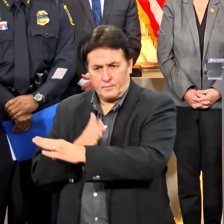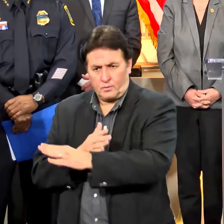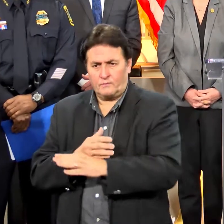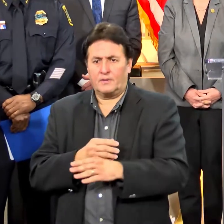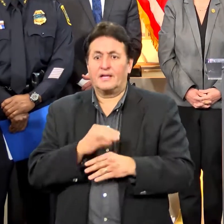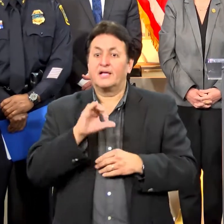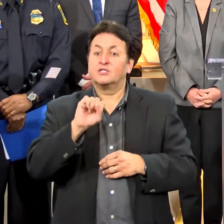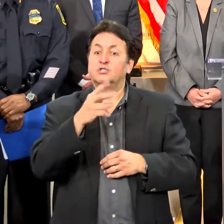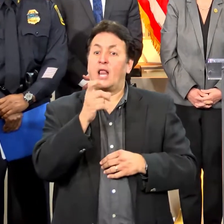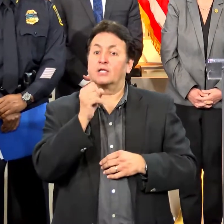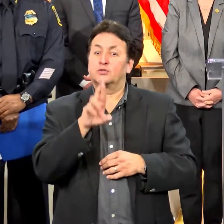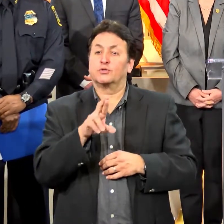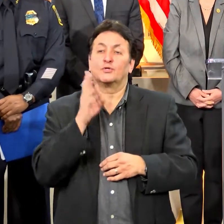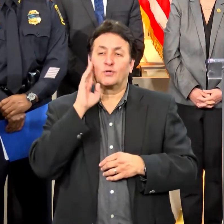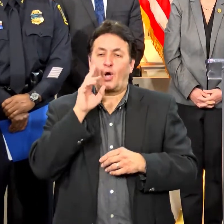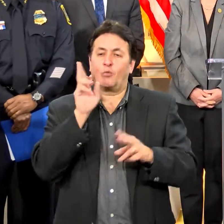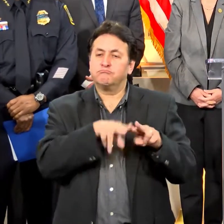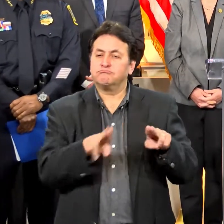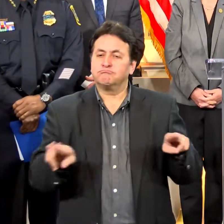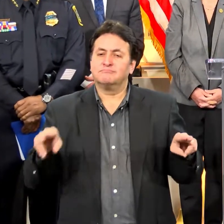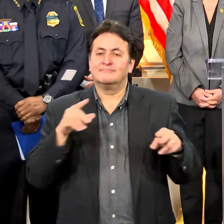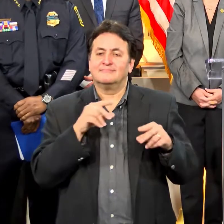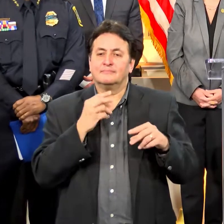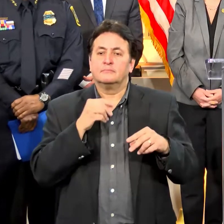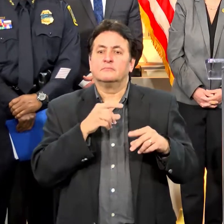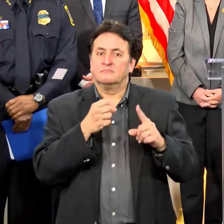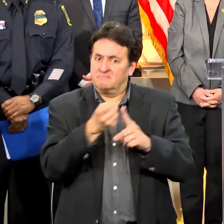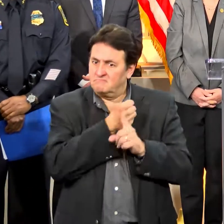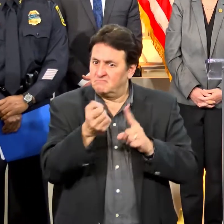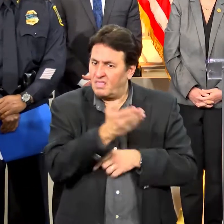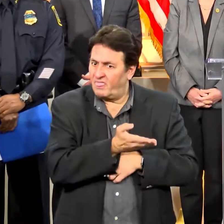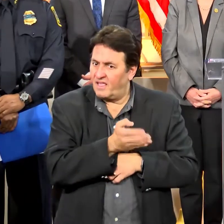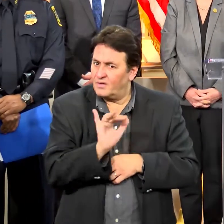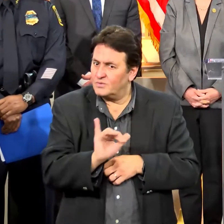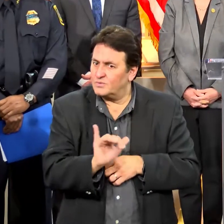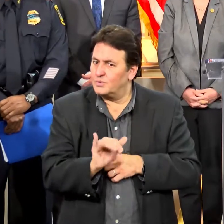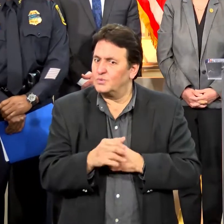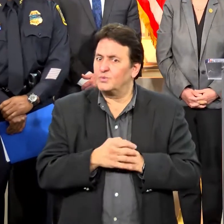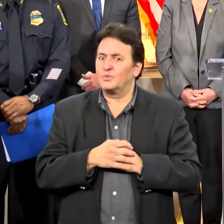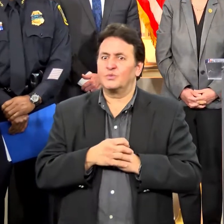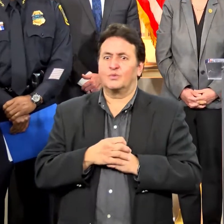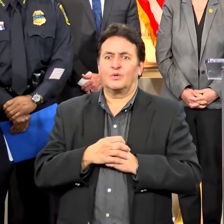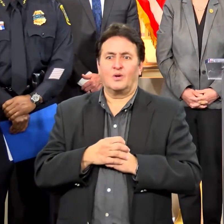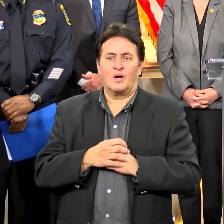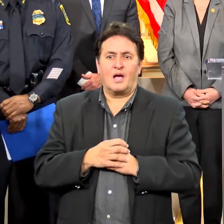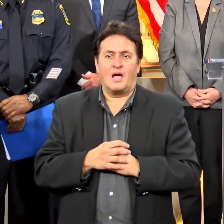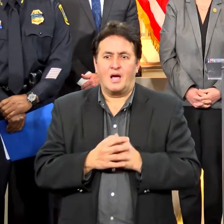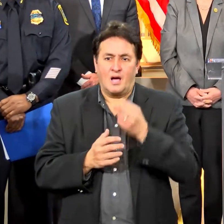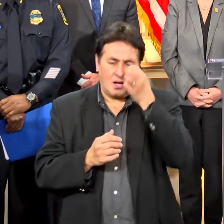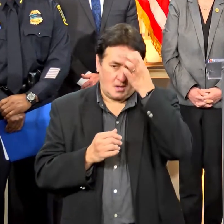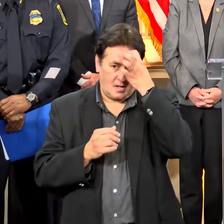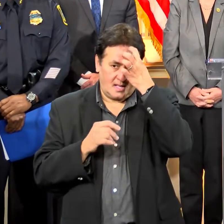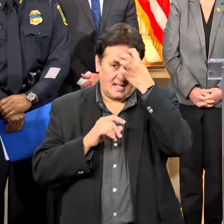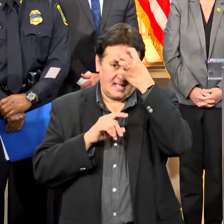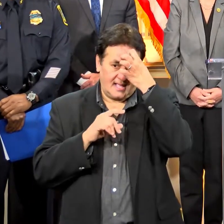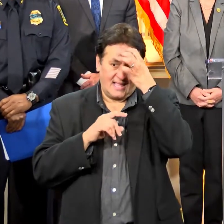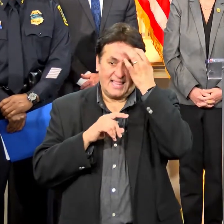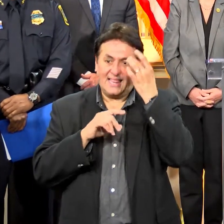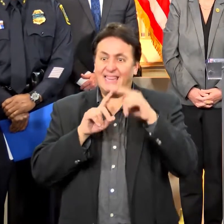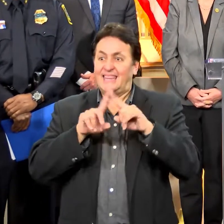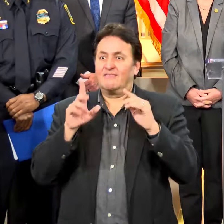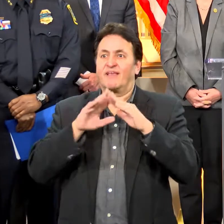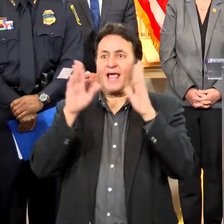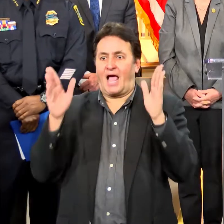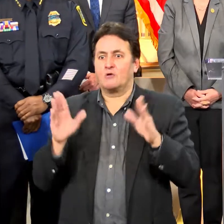medical exam is completed, survivors are offered emergency housing and other supportive services. Additionally, the City of Houston will